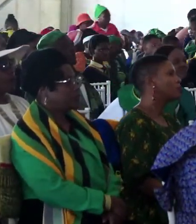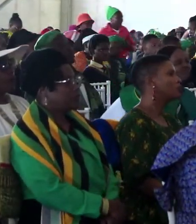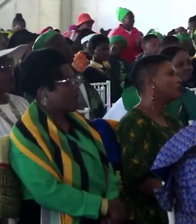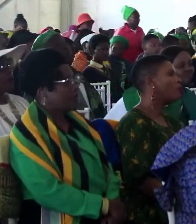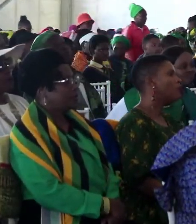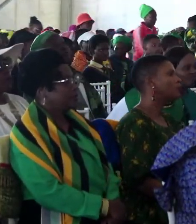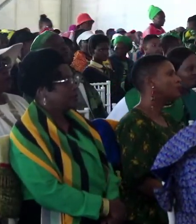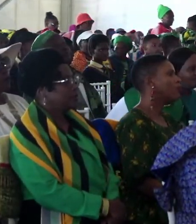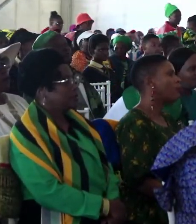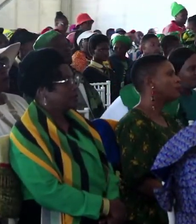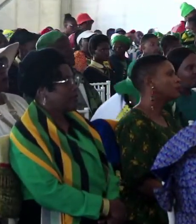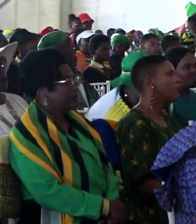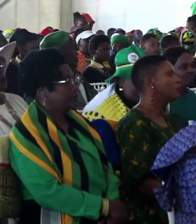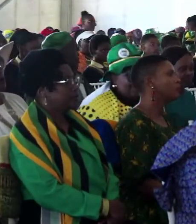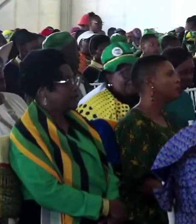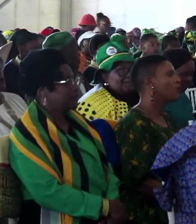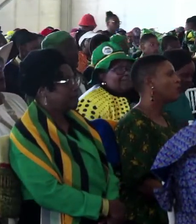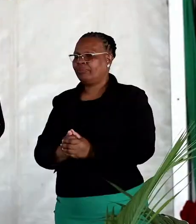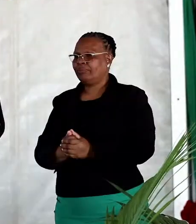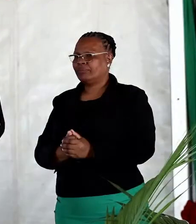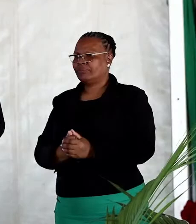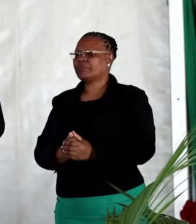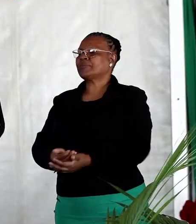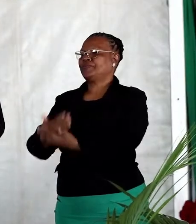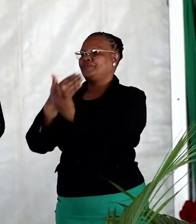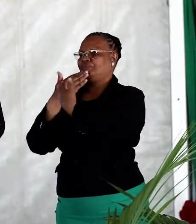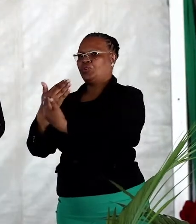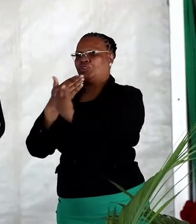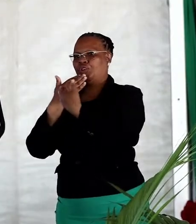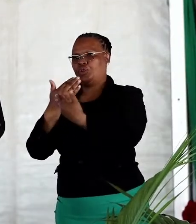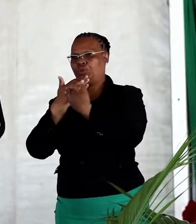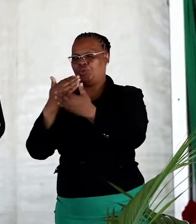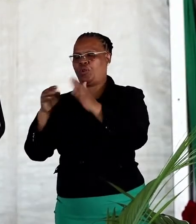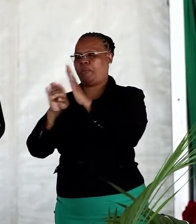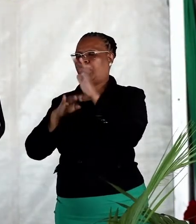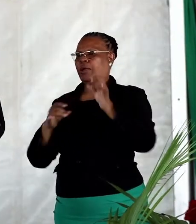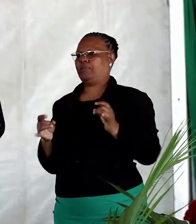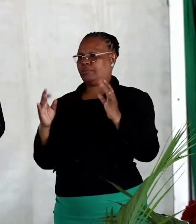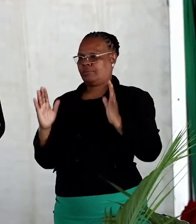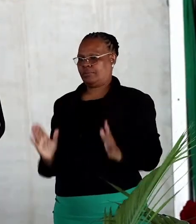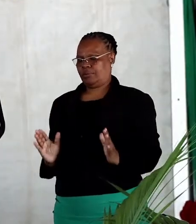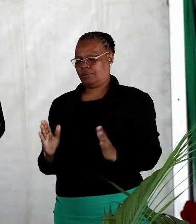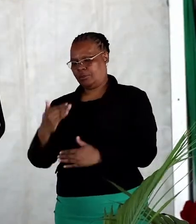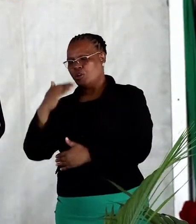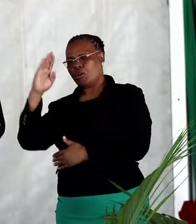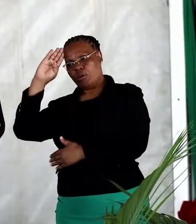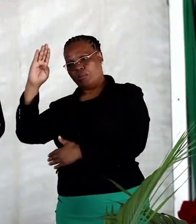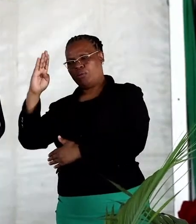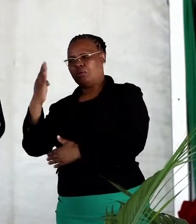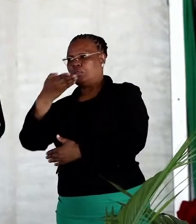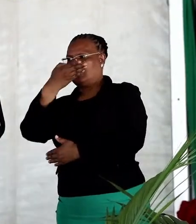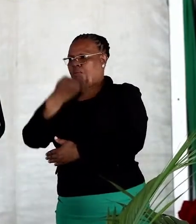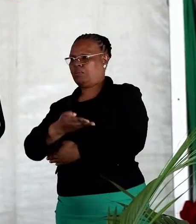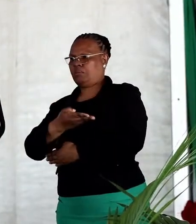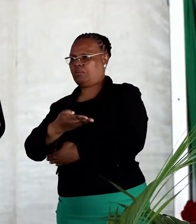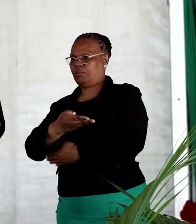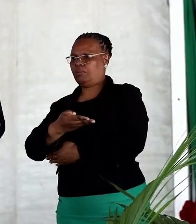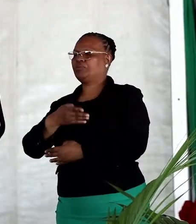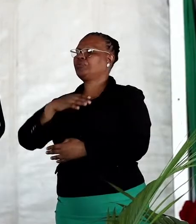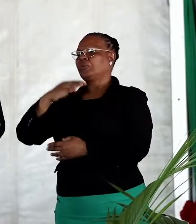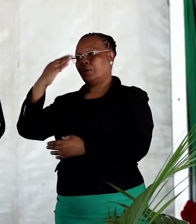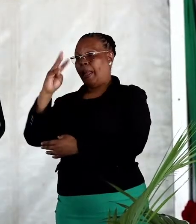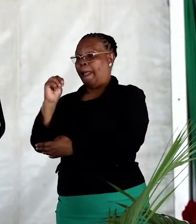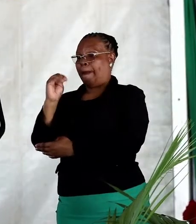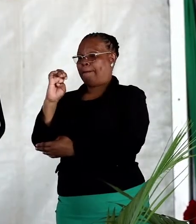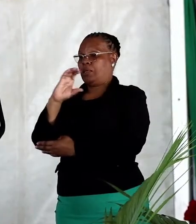Enkosi kakhulu Program Director MEC Khonsiwe, mandizibusela apha kuwe, ndizibusele ku-MEC